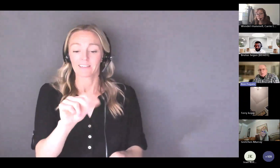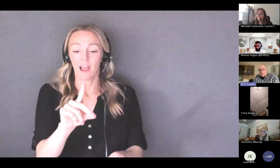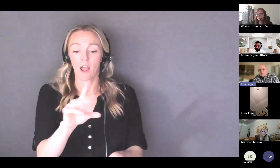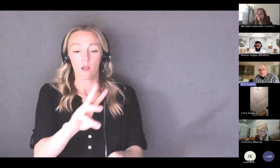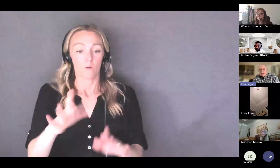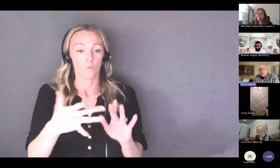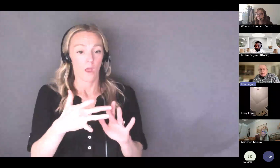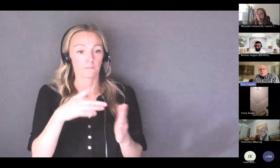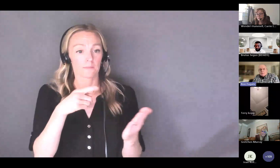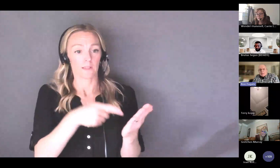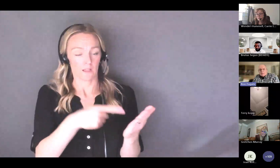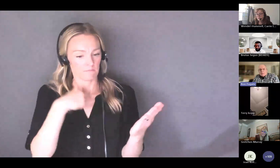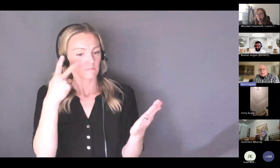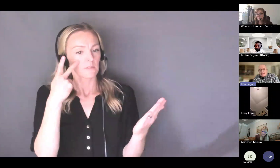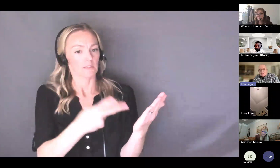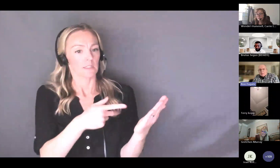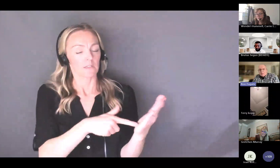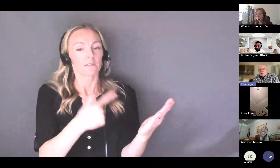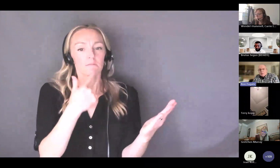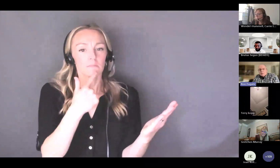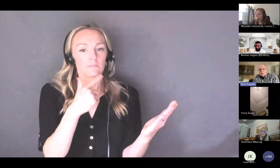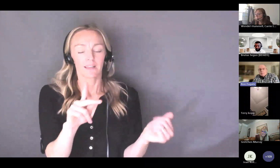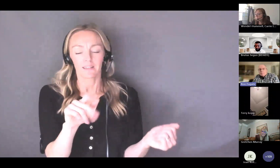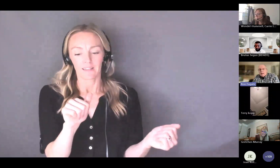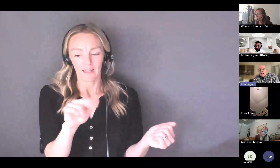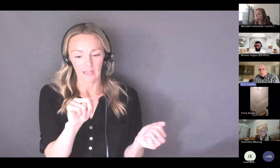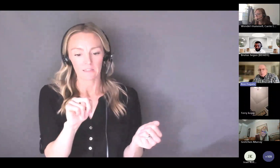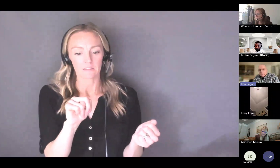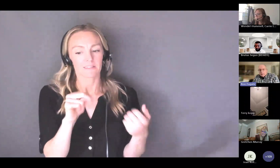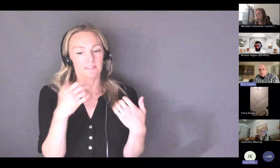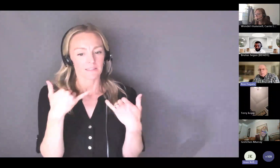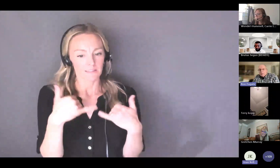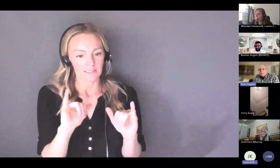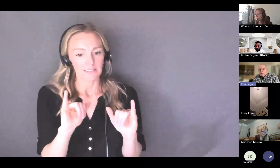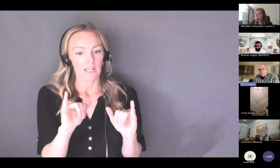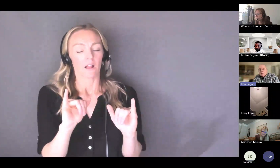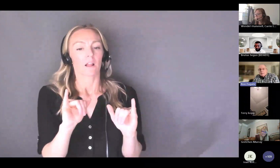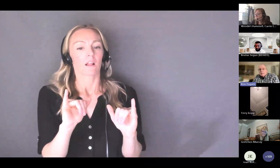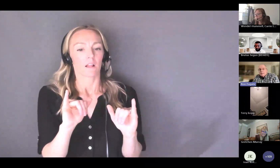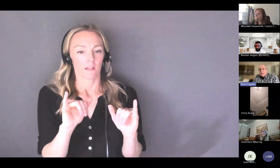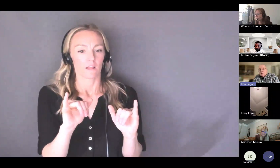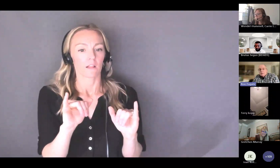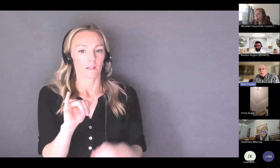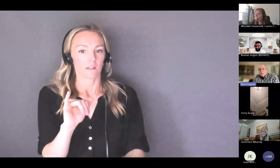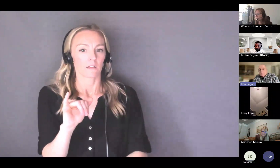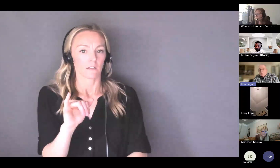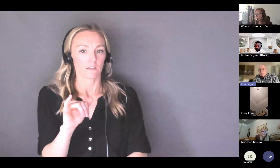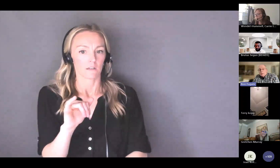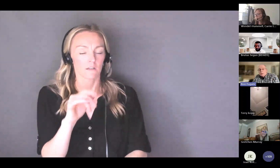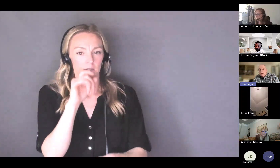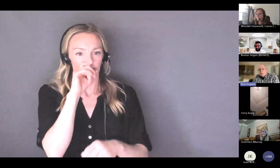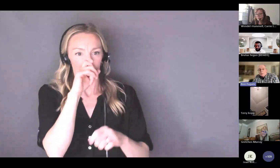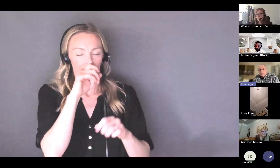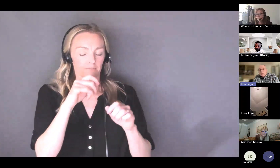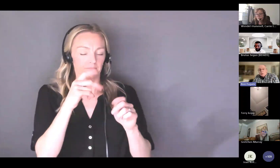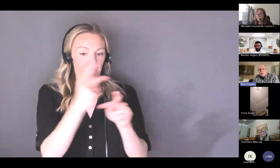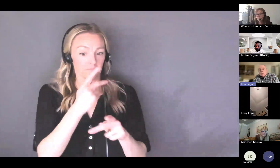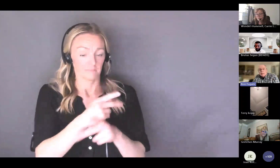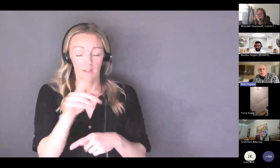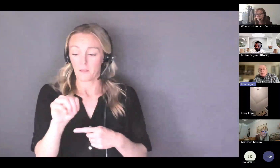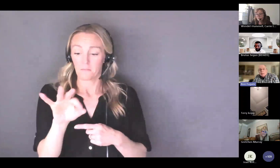I see it says that Kansas is still evaluating whether MIFI data alone will be used